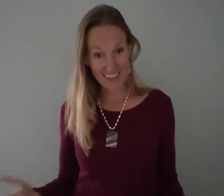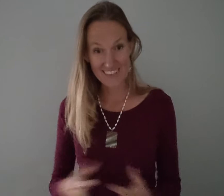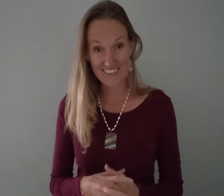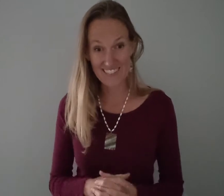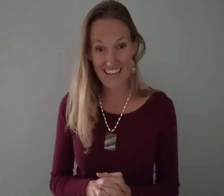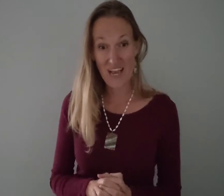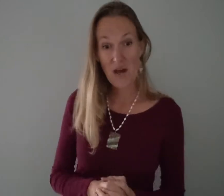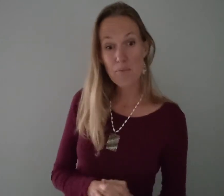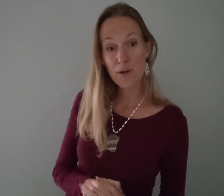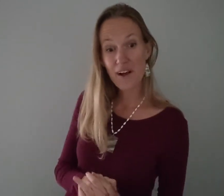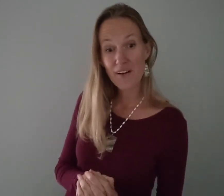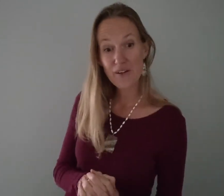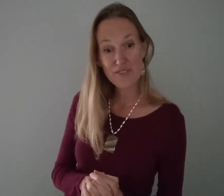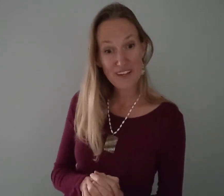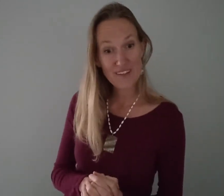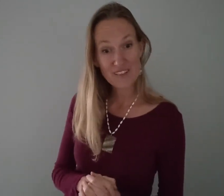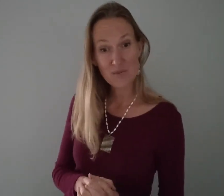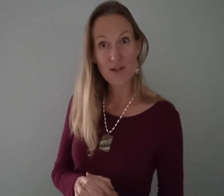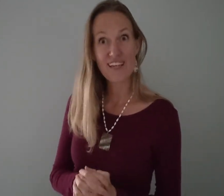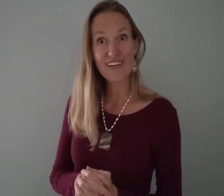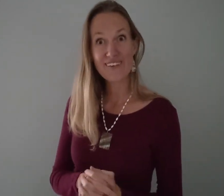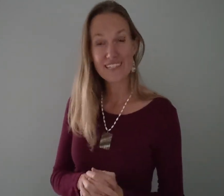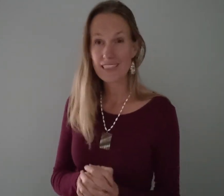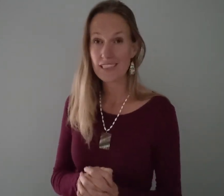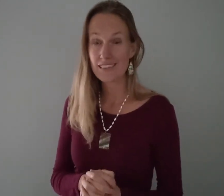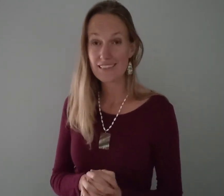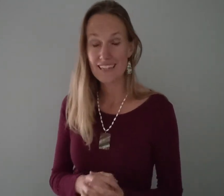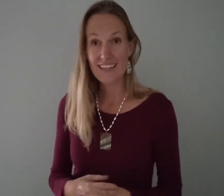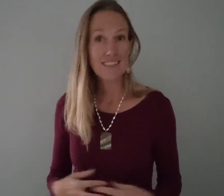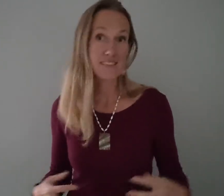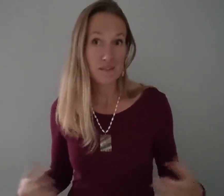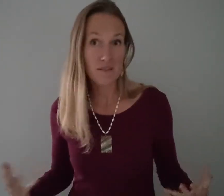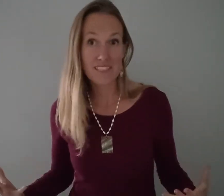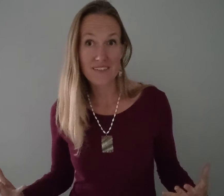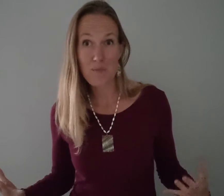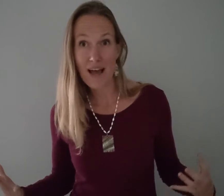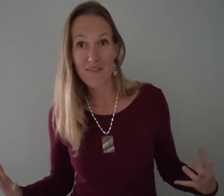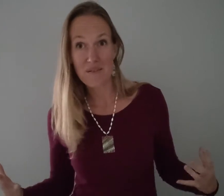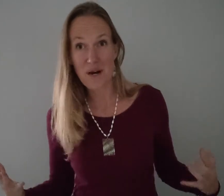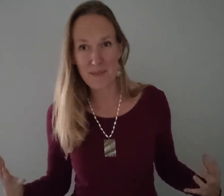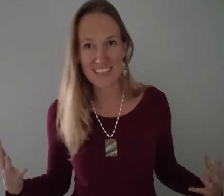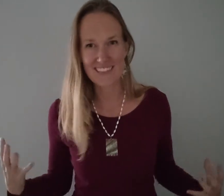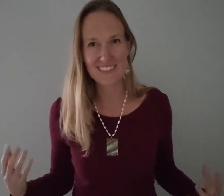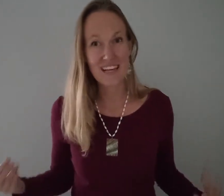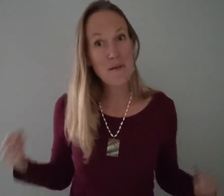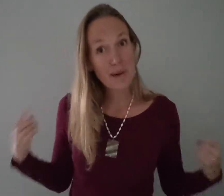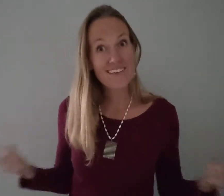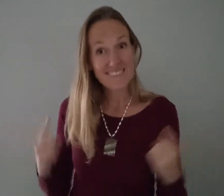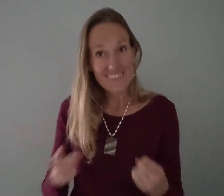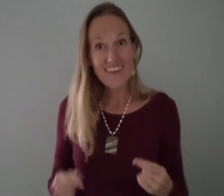so today, bring all your failures, bring your addictions. It's not something we generally pack when we go places, but we do